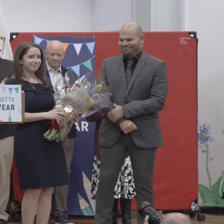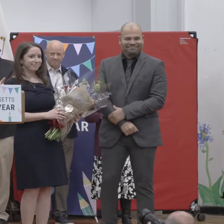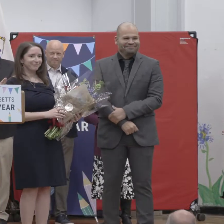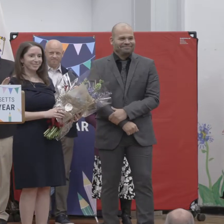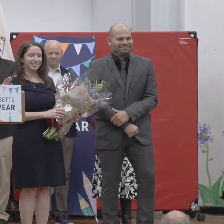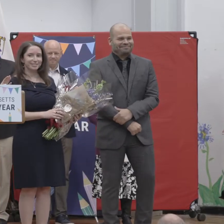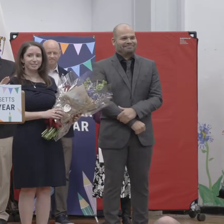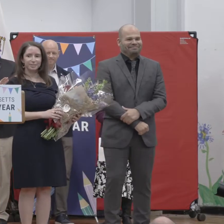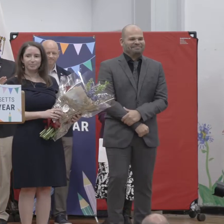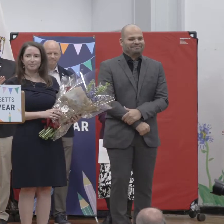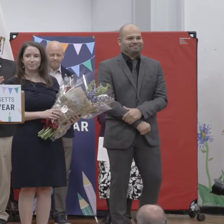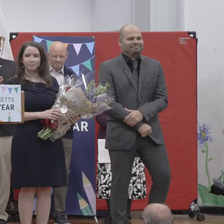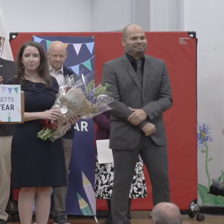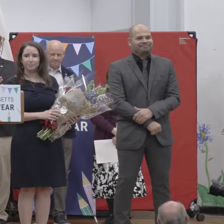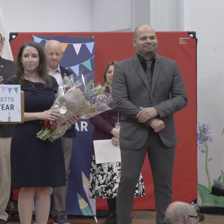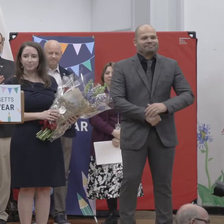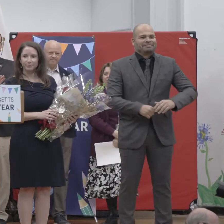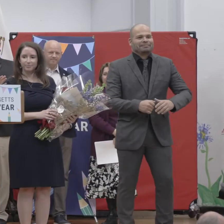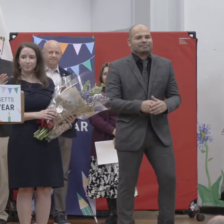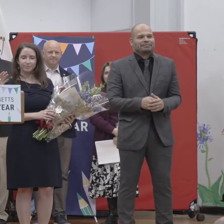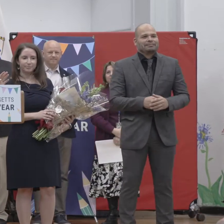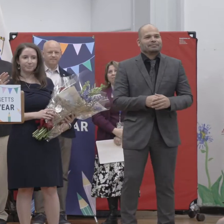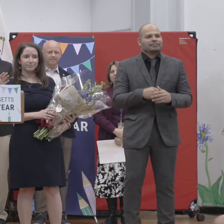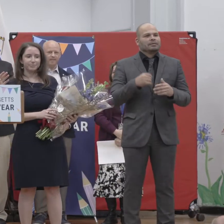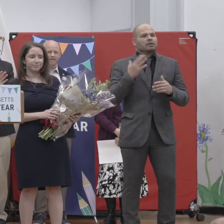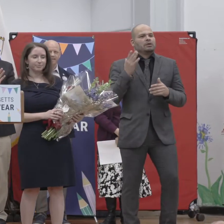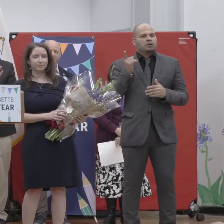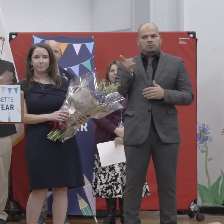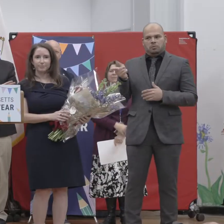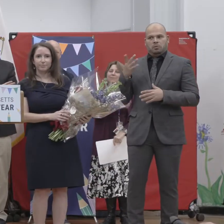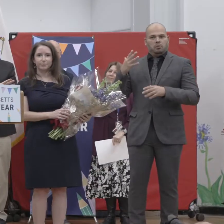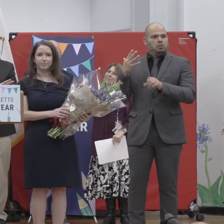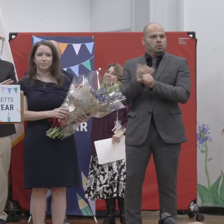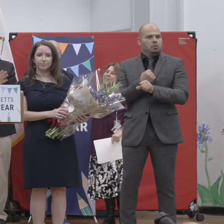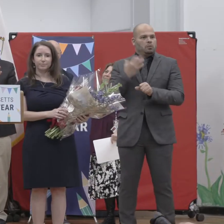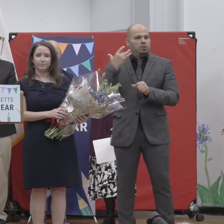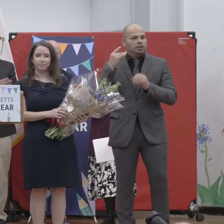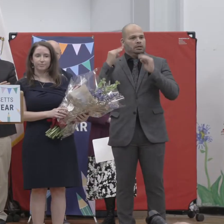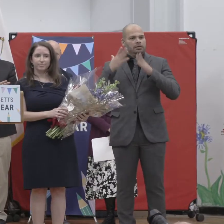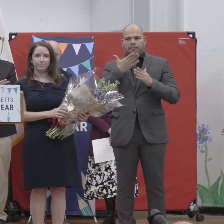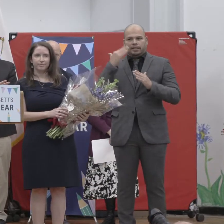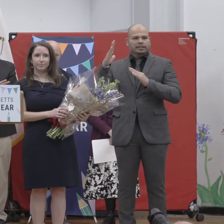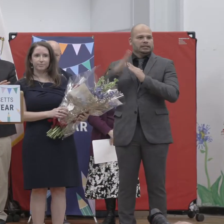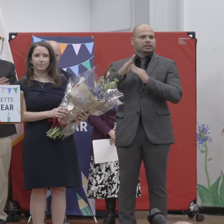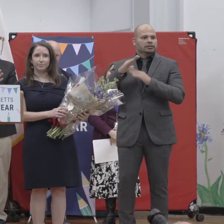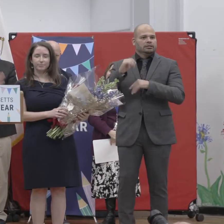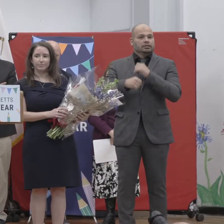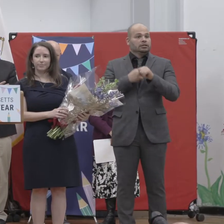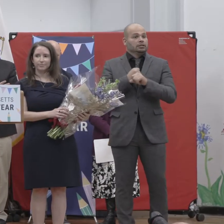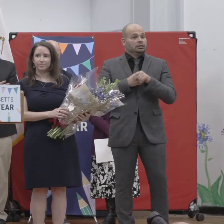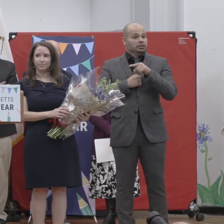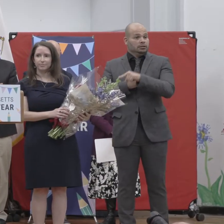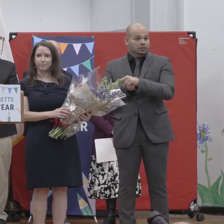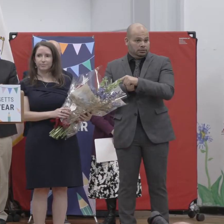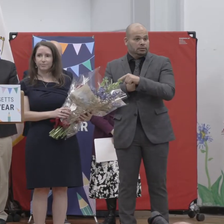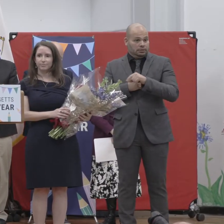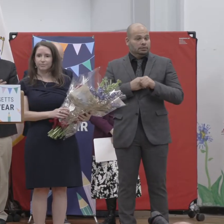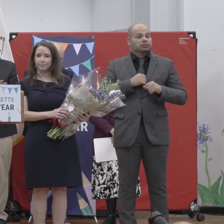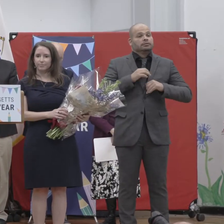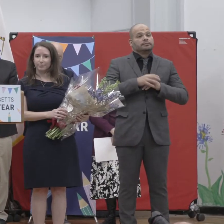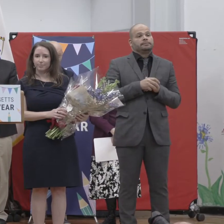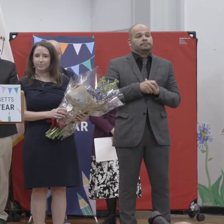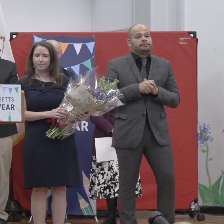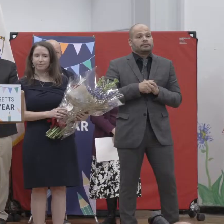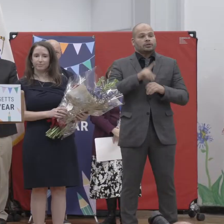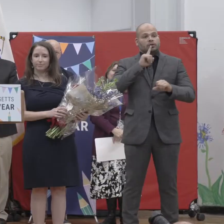Let me tell you one of the reasons that Miss Sparrow is Teacher of the Year. She's dedicated to all of her students and passionate about